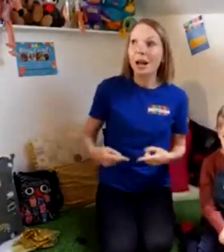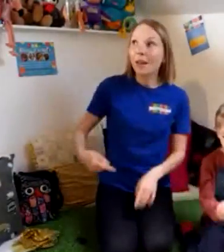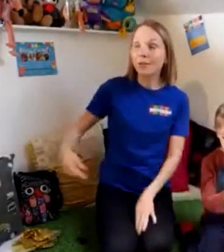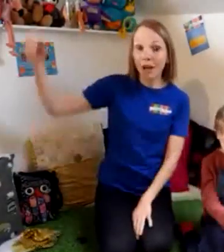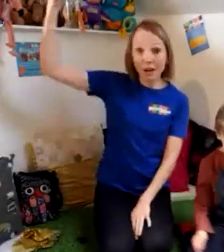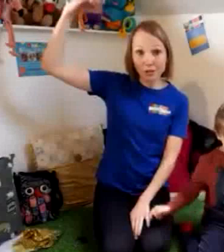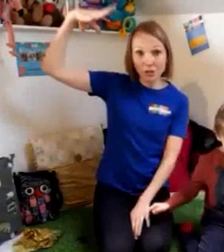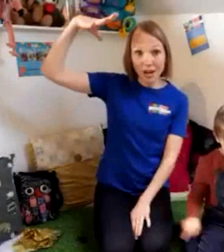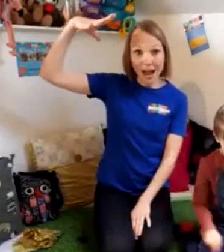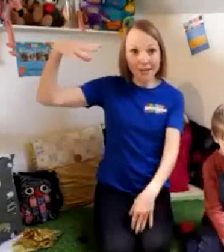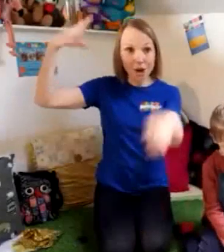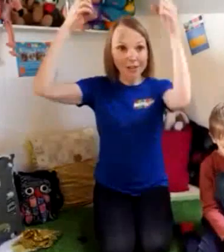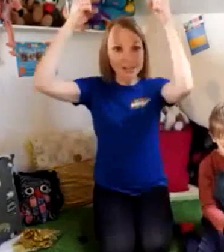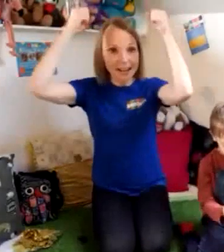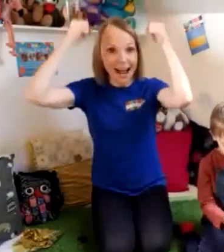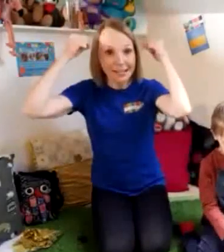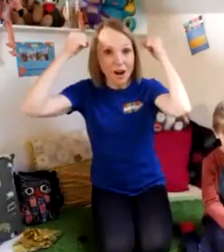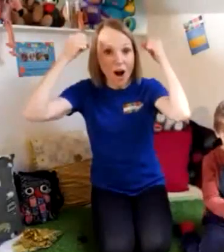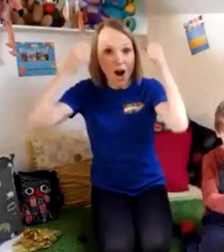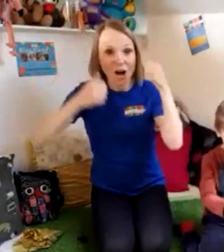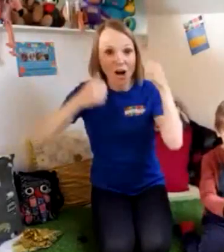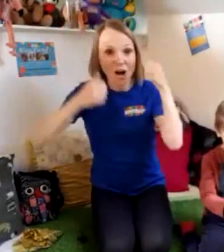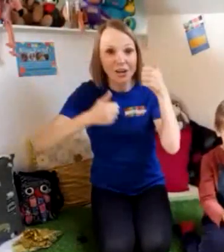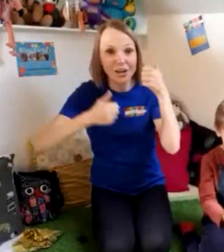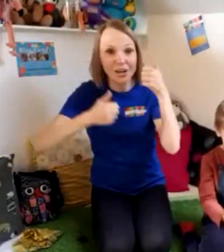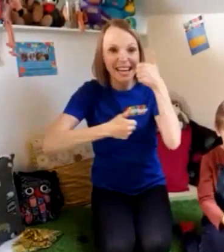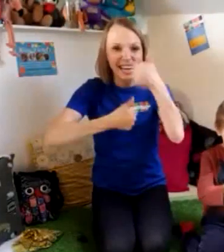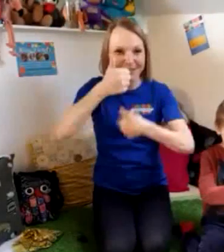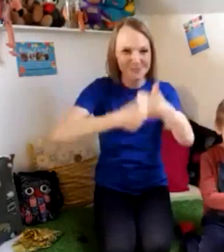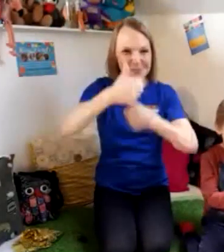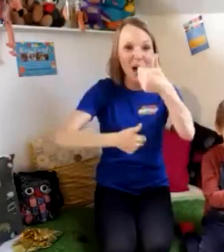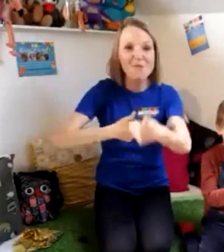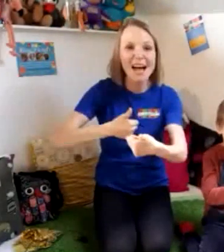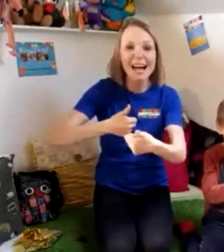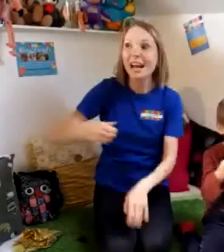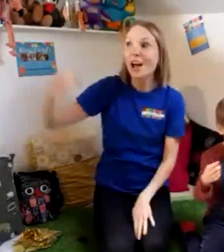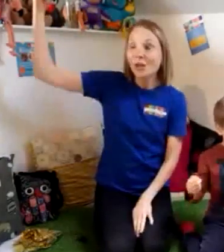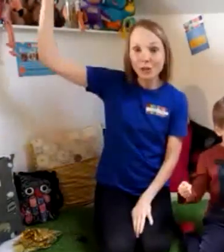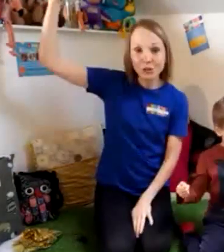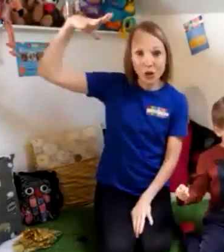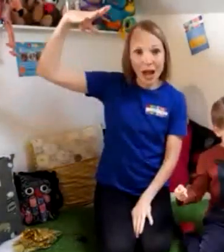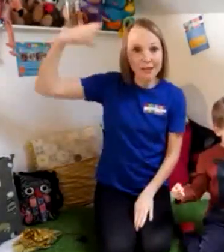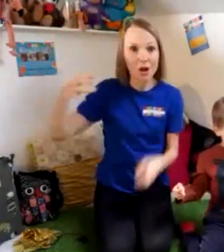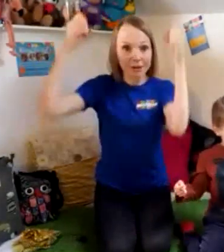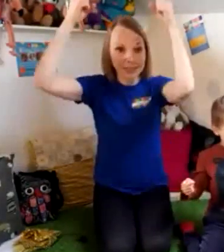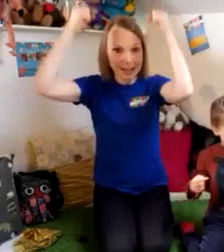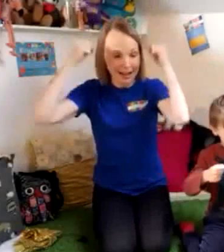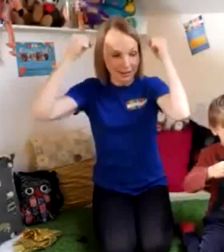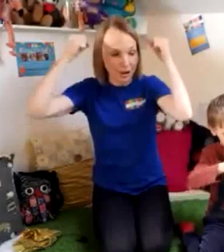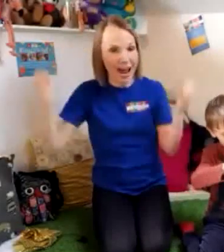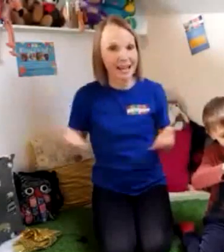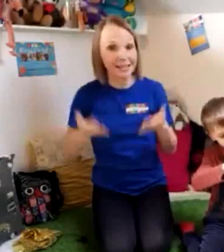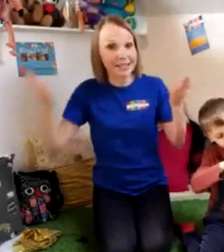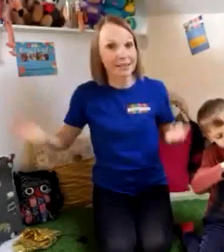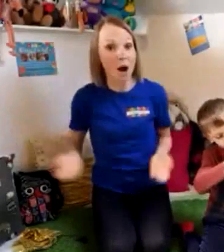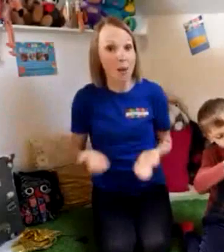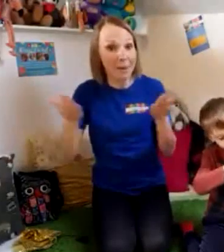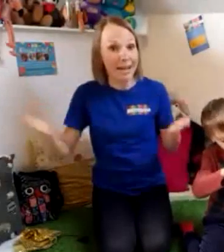The sun has got his hat on. Hip, hip, hip, hooray. The sun has got his hat on and he's coming out